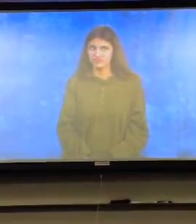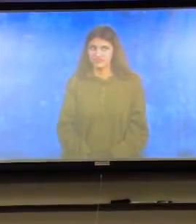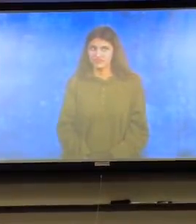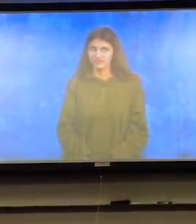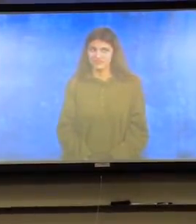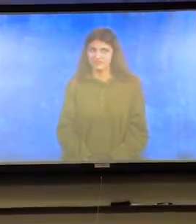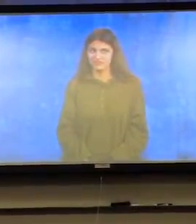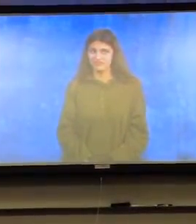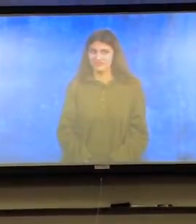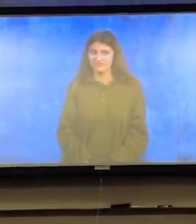Huh.